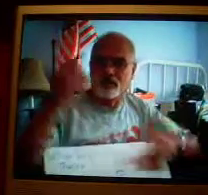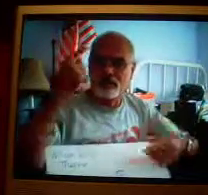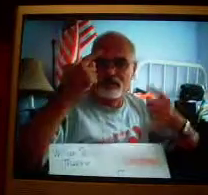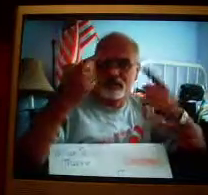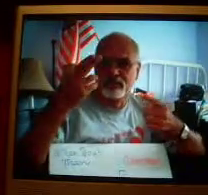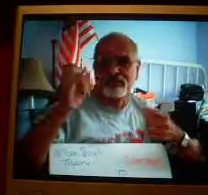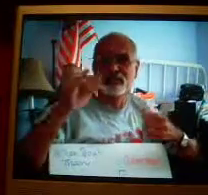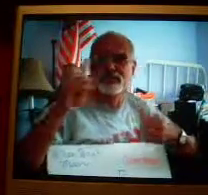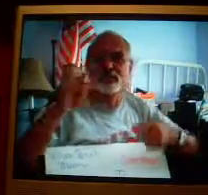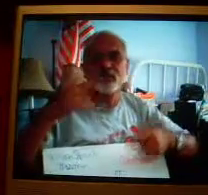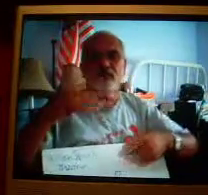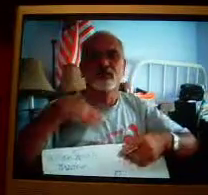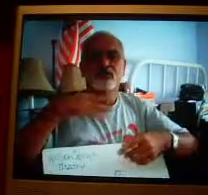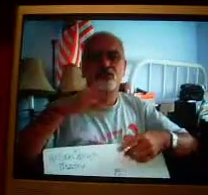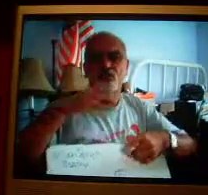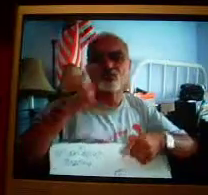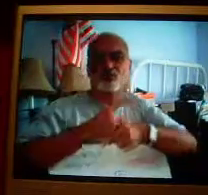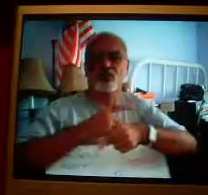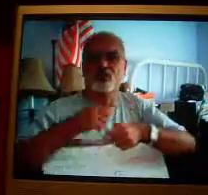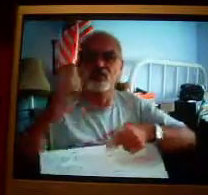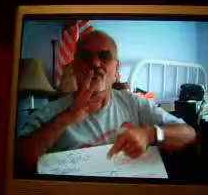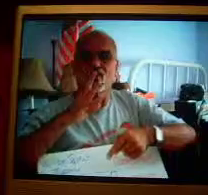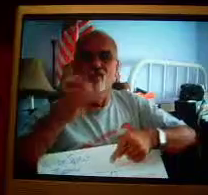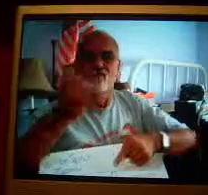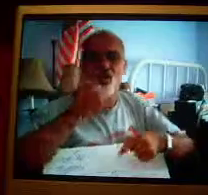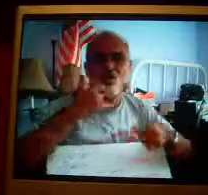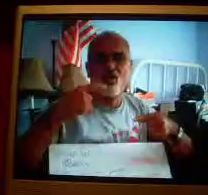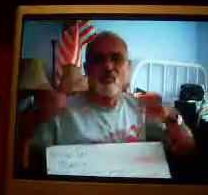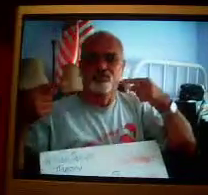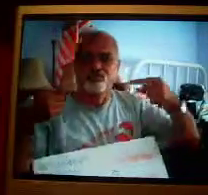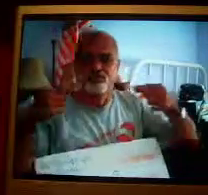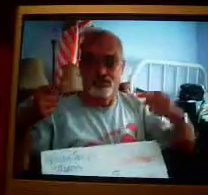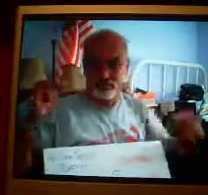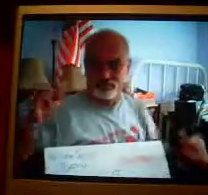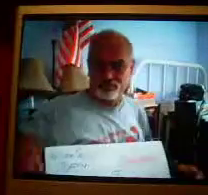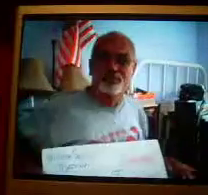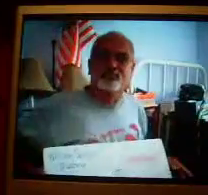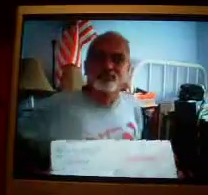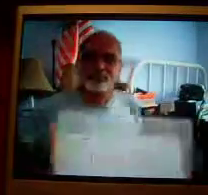dualistic ideas of what their feelings are, what's right, what's wrong, what they're talking about.